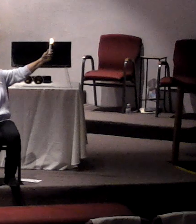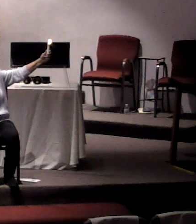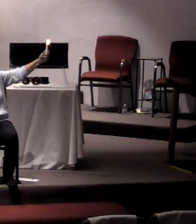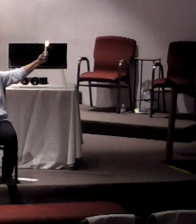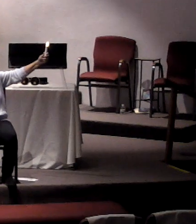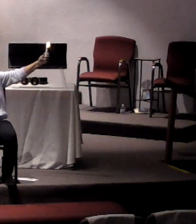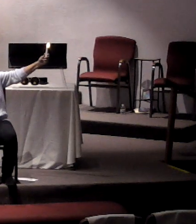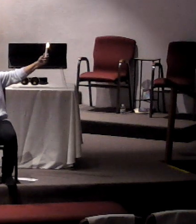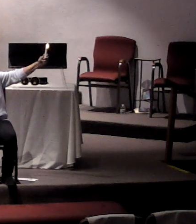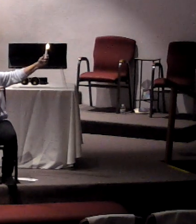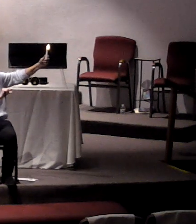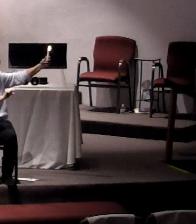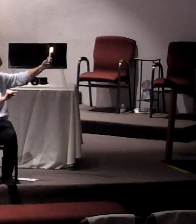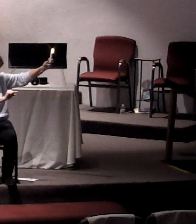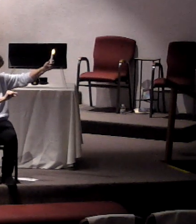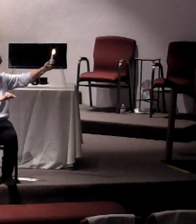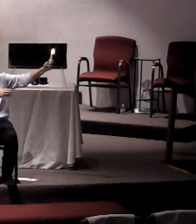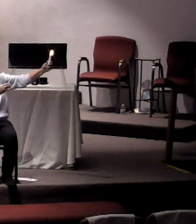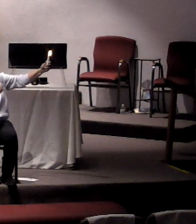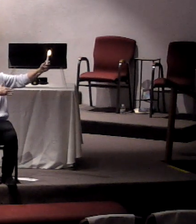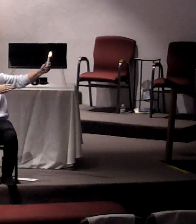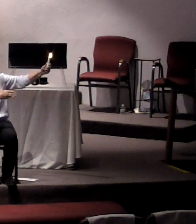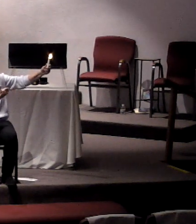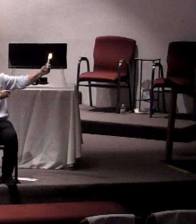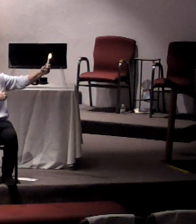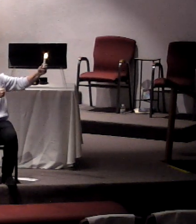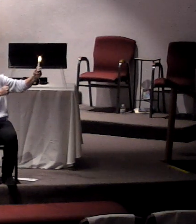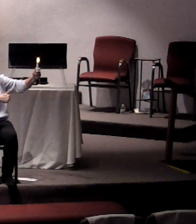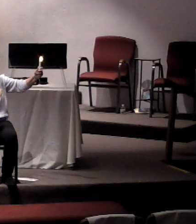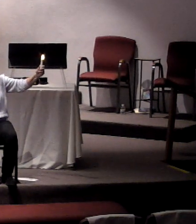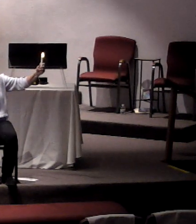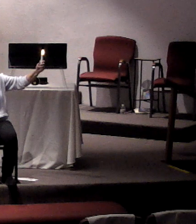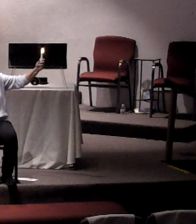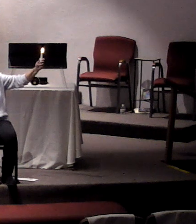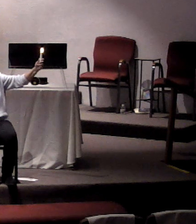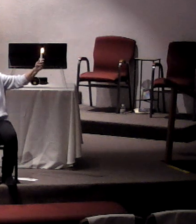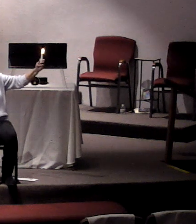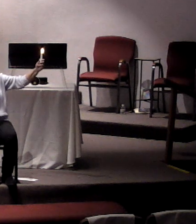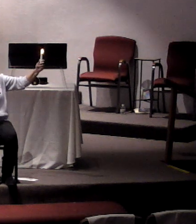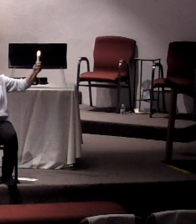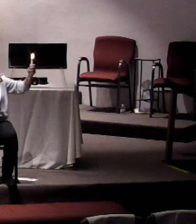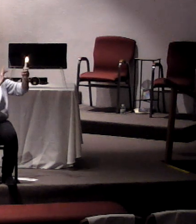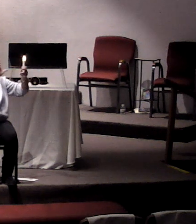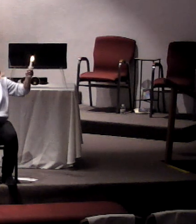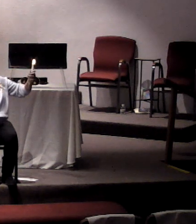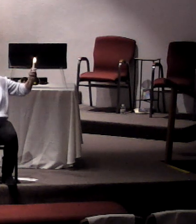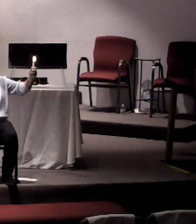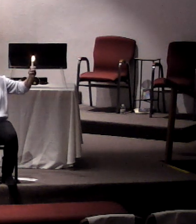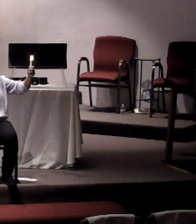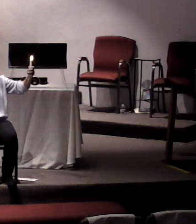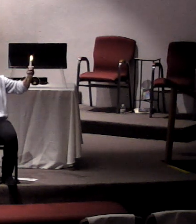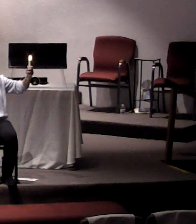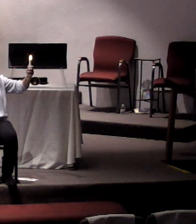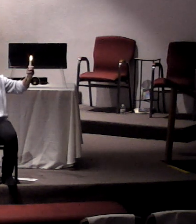gospel, shares with another. And just as this light passed from person to person in this room,